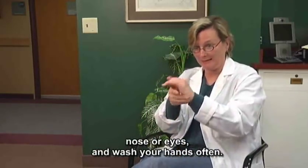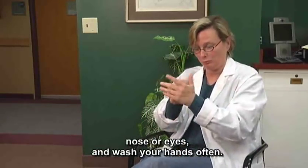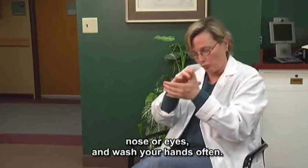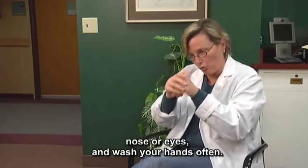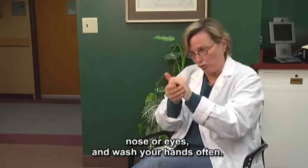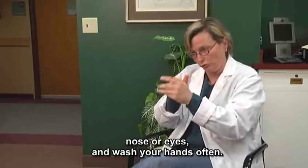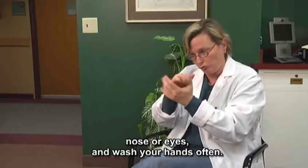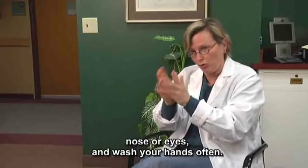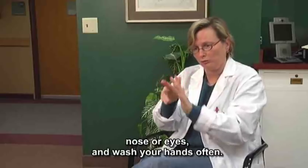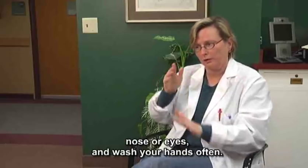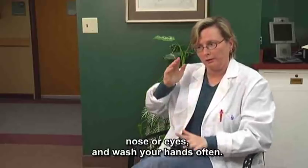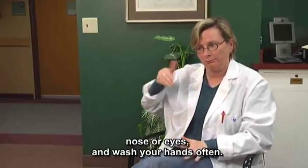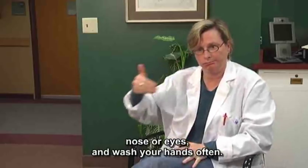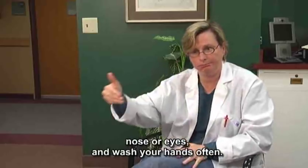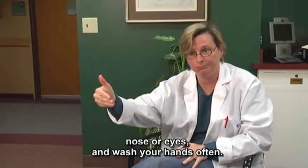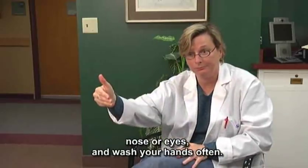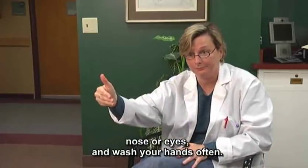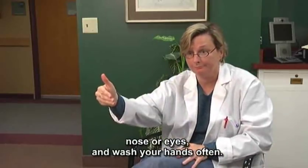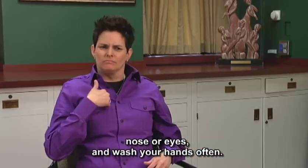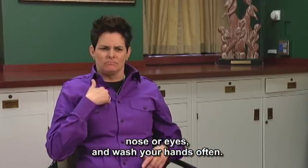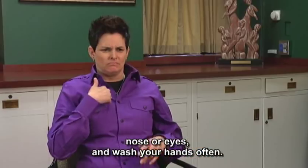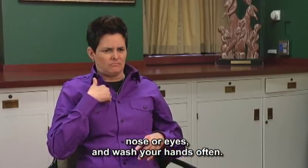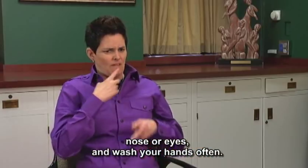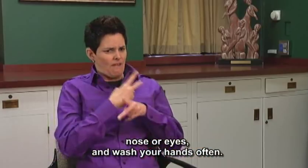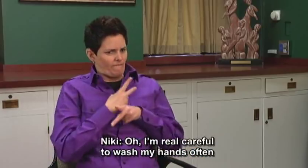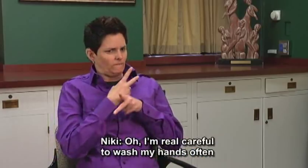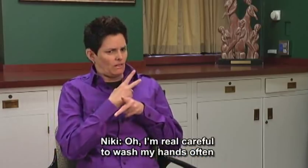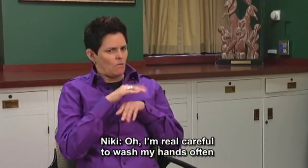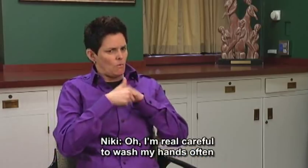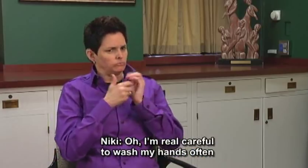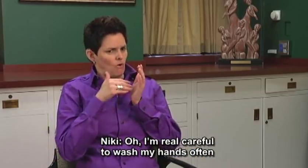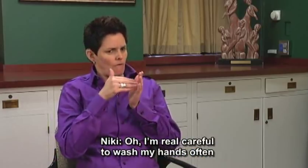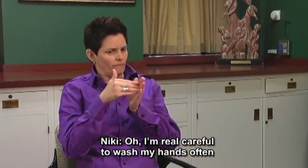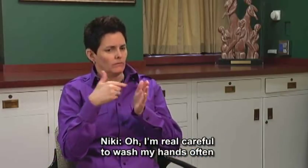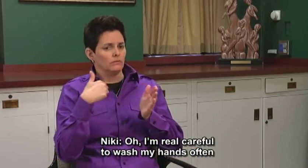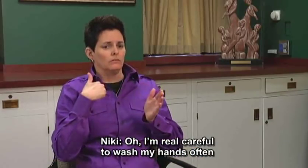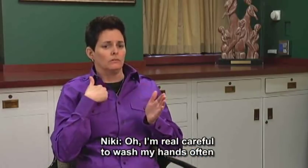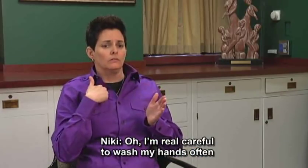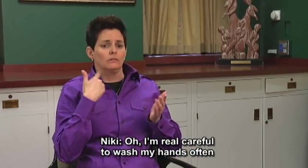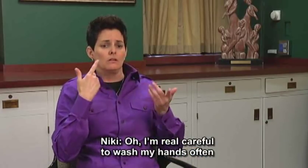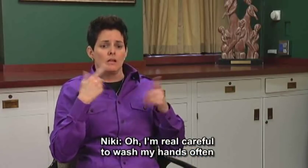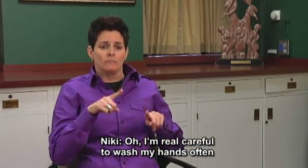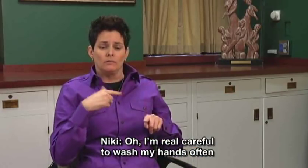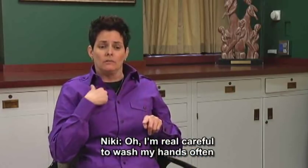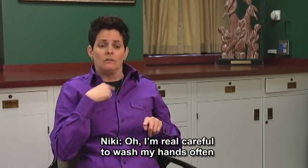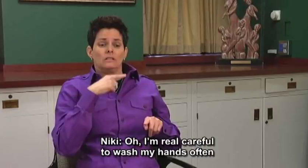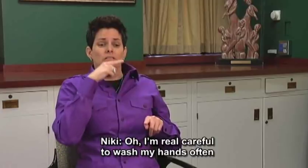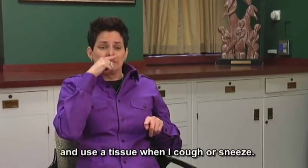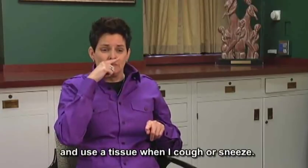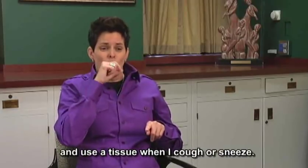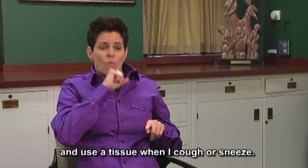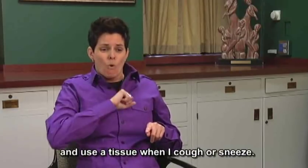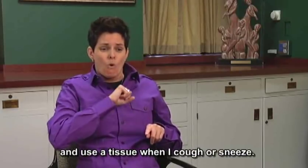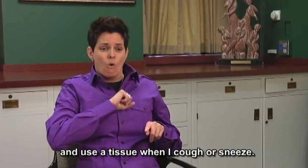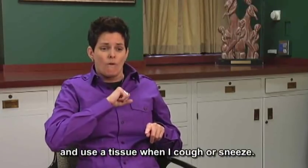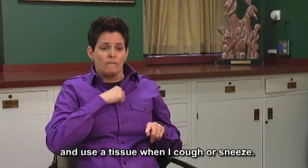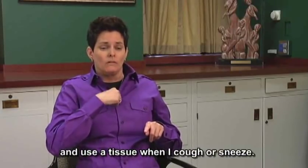hands often oh i'm real careful to wash my hands often and use a tissue when i cough or sneeze